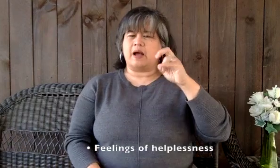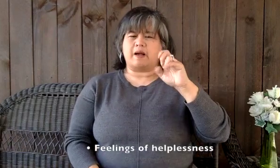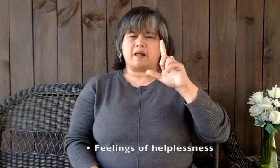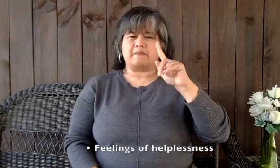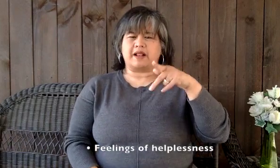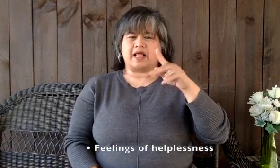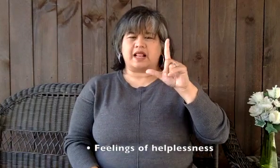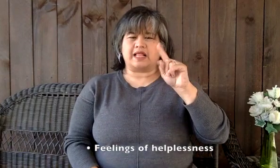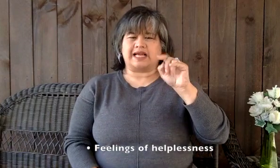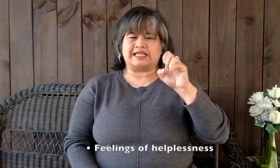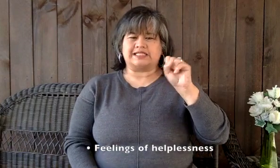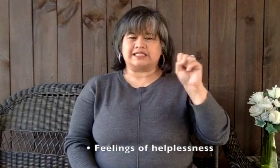feeling of helplessness,